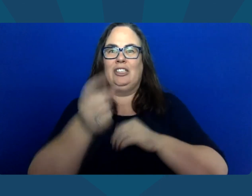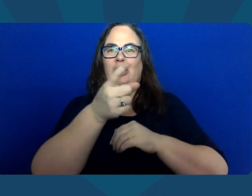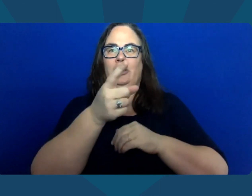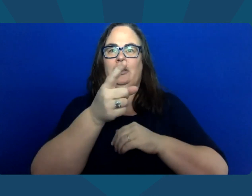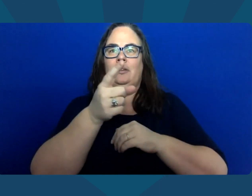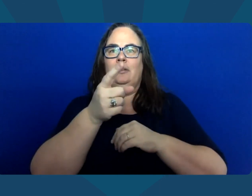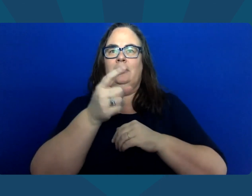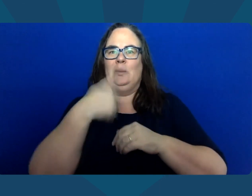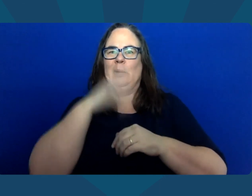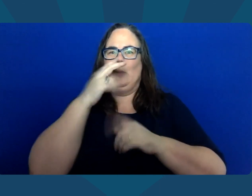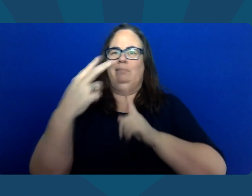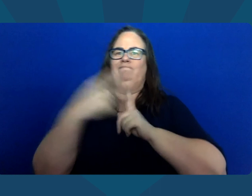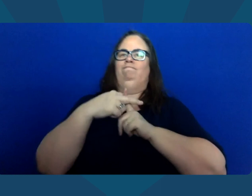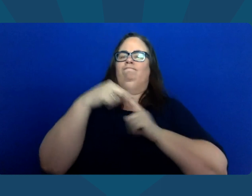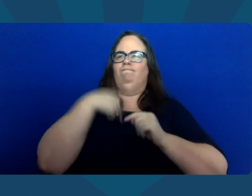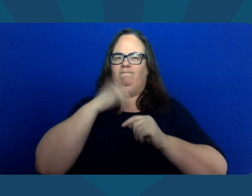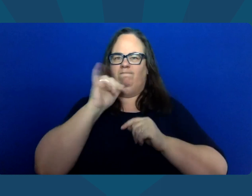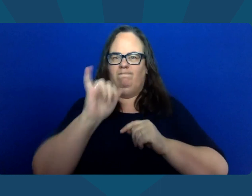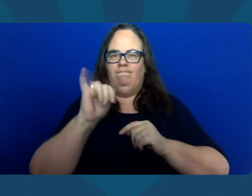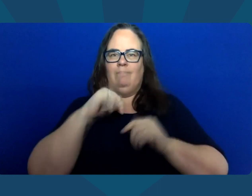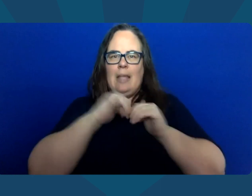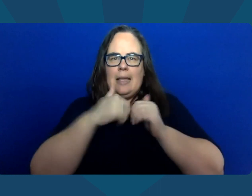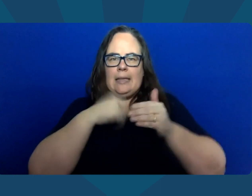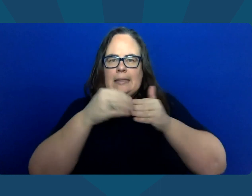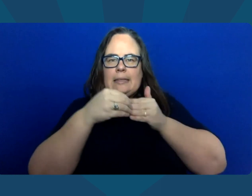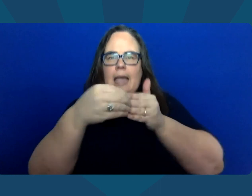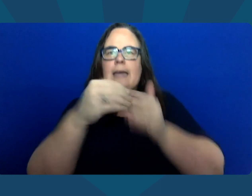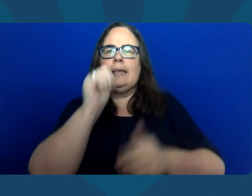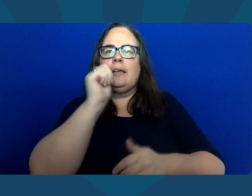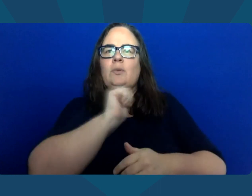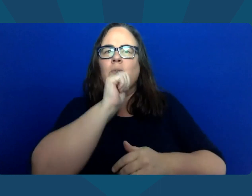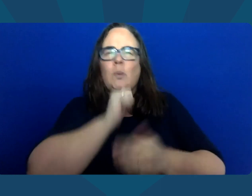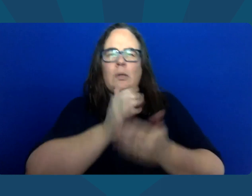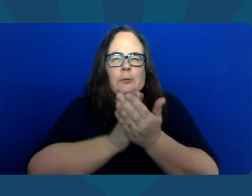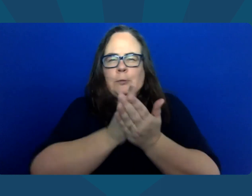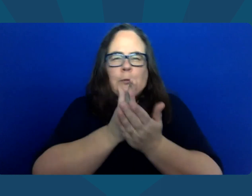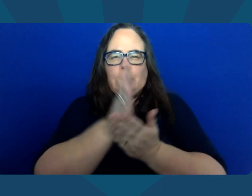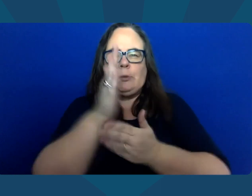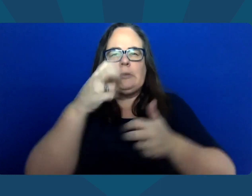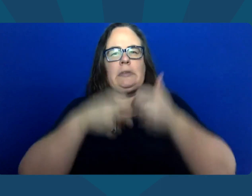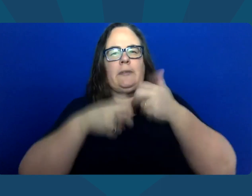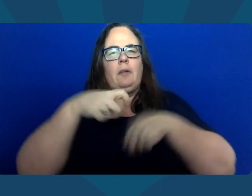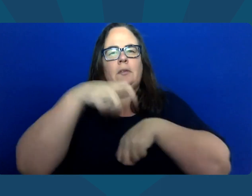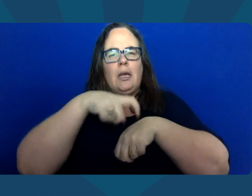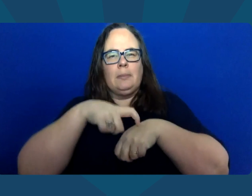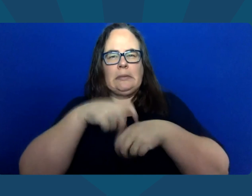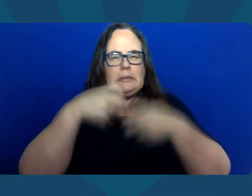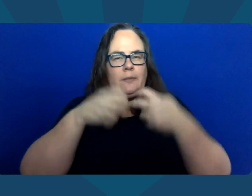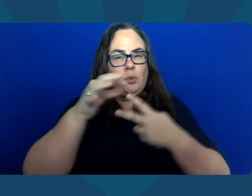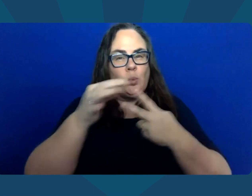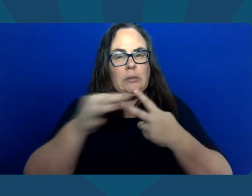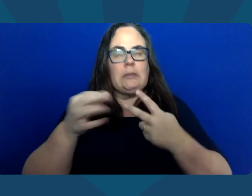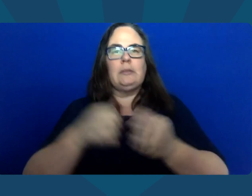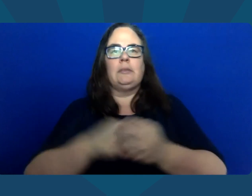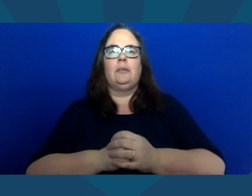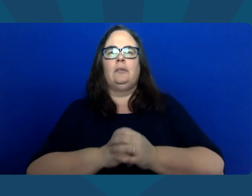year, we will be tasked with guiding Arizona through difficult times and choices.